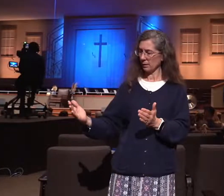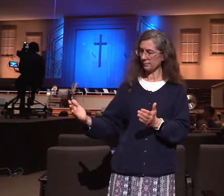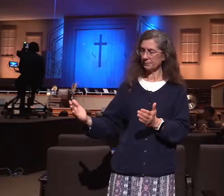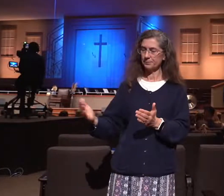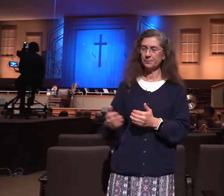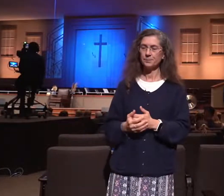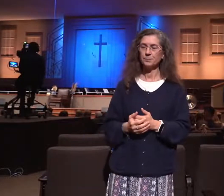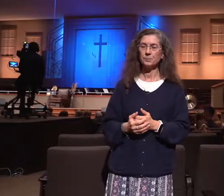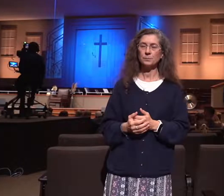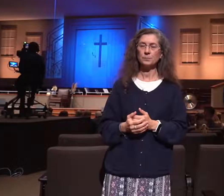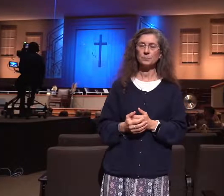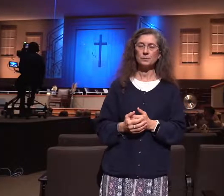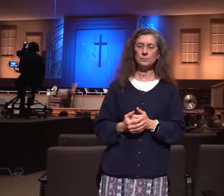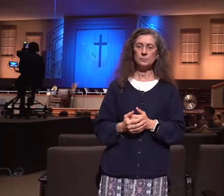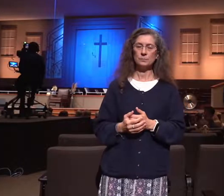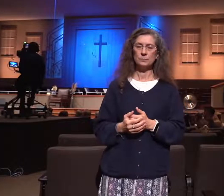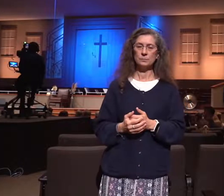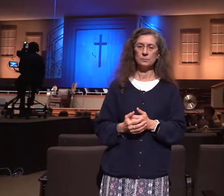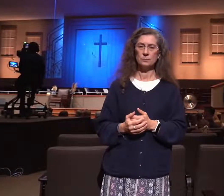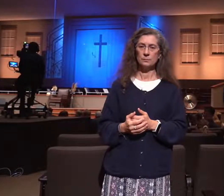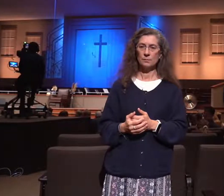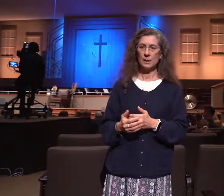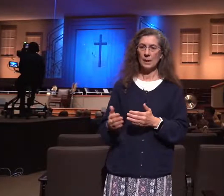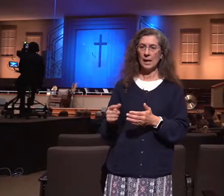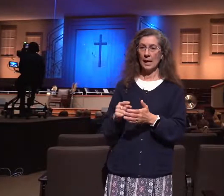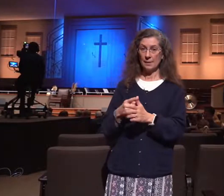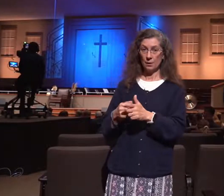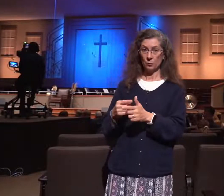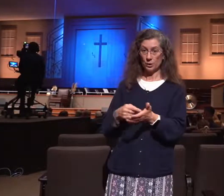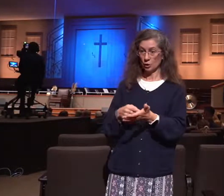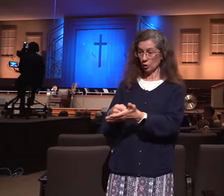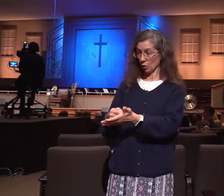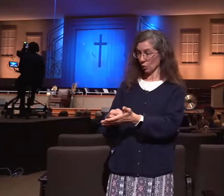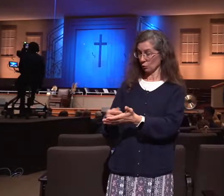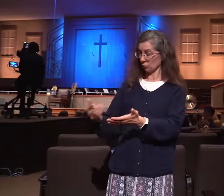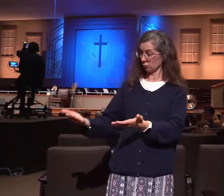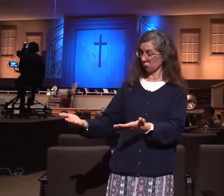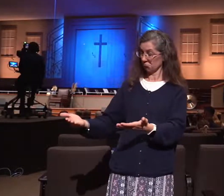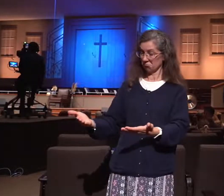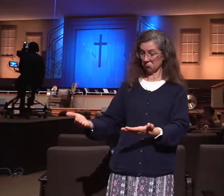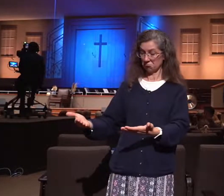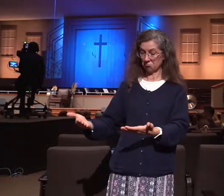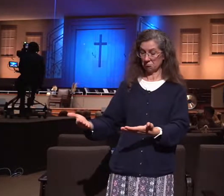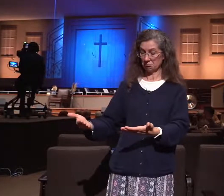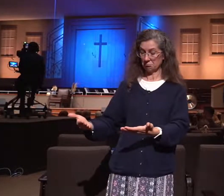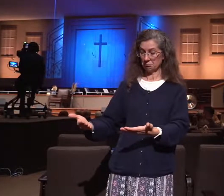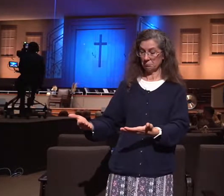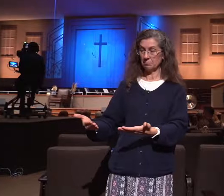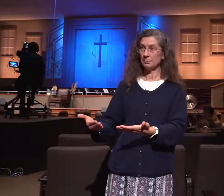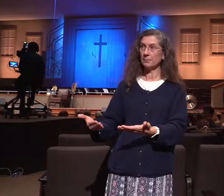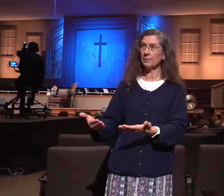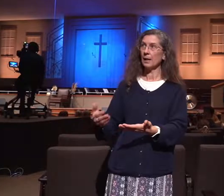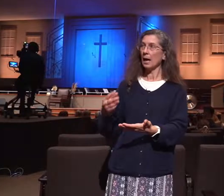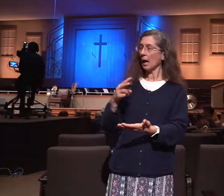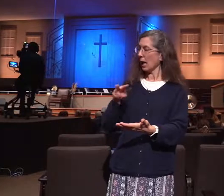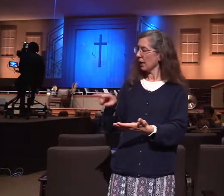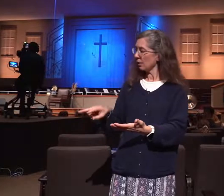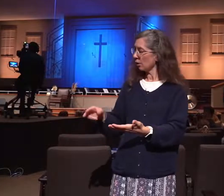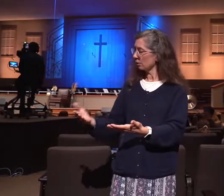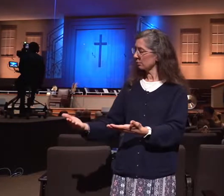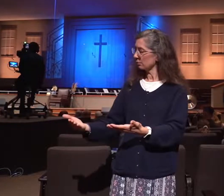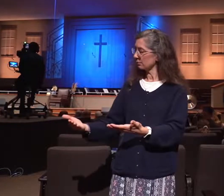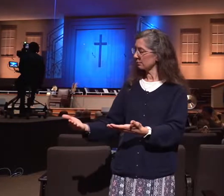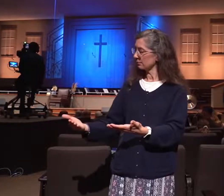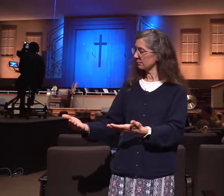give. And we revealed to each other what we'd put down. And I looked at what she had